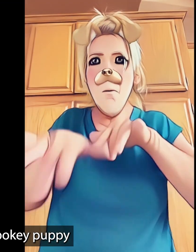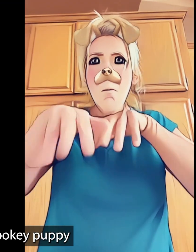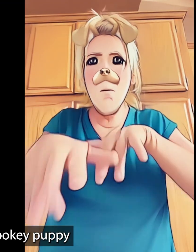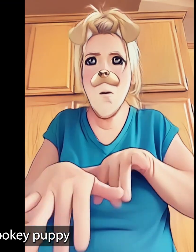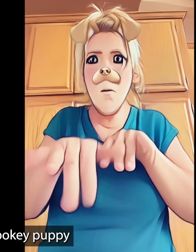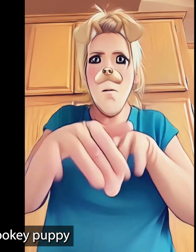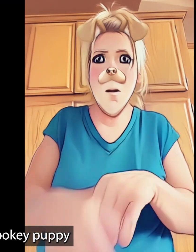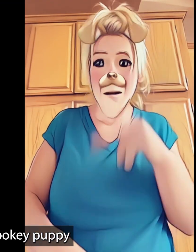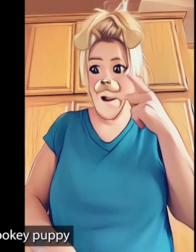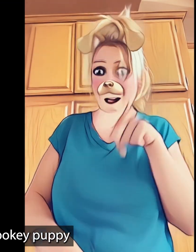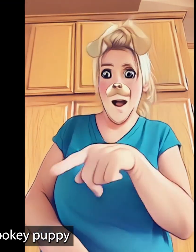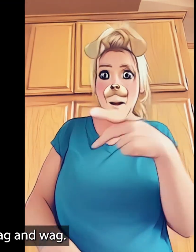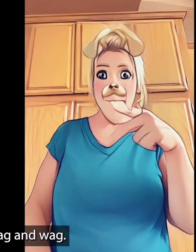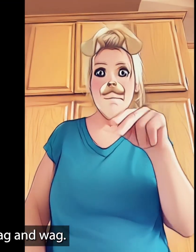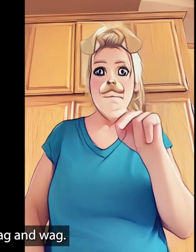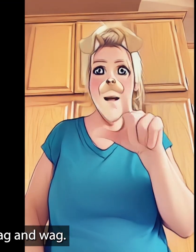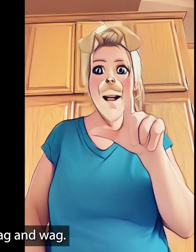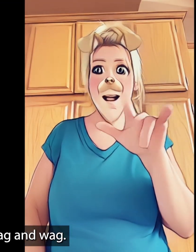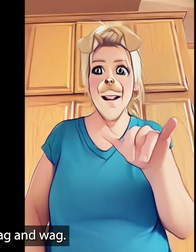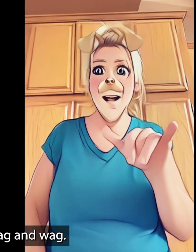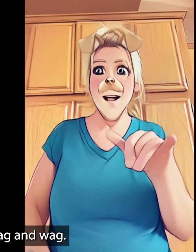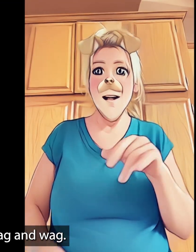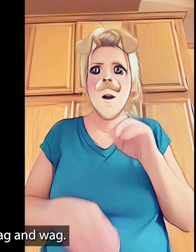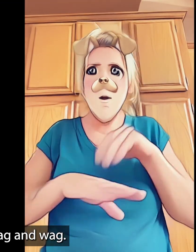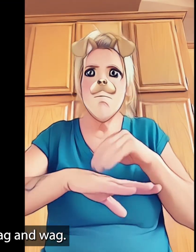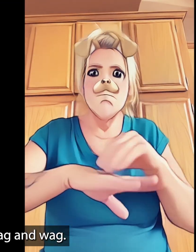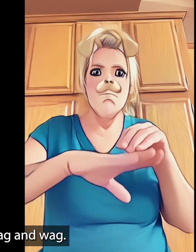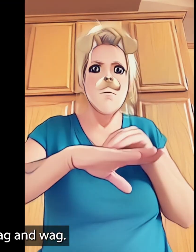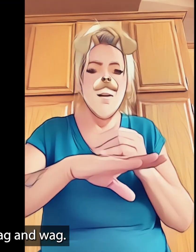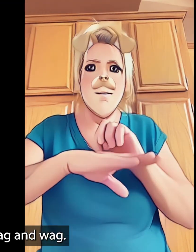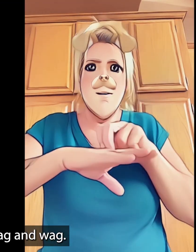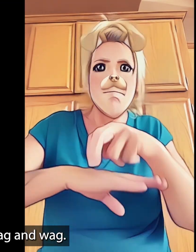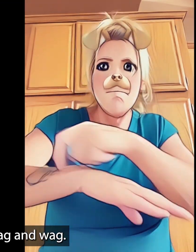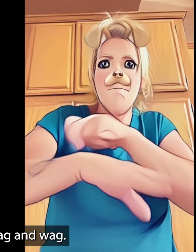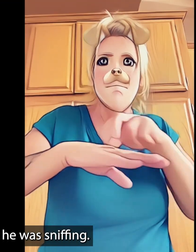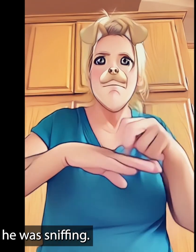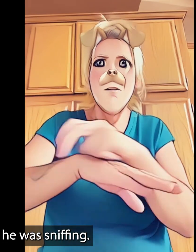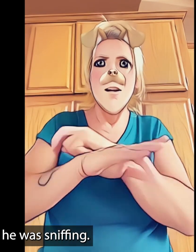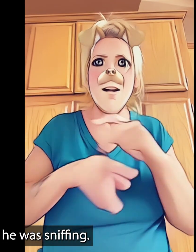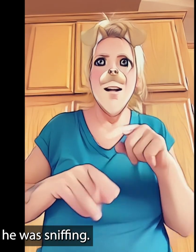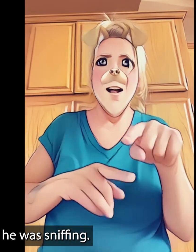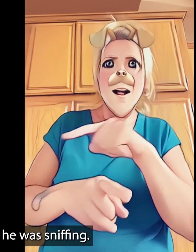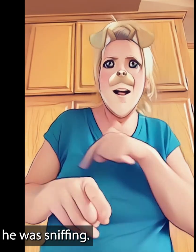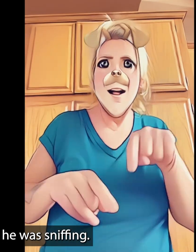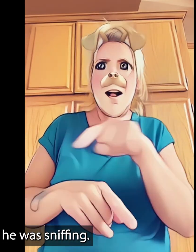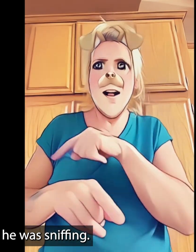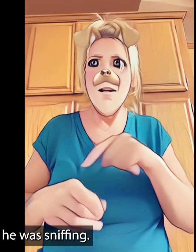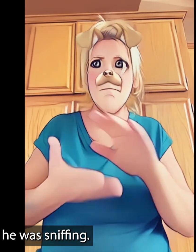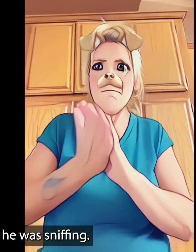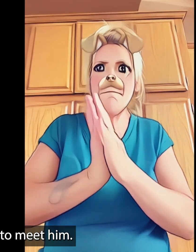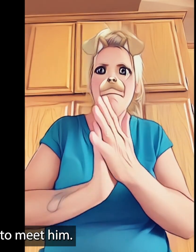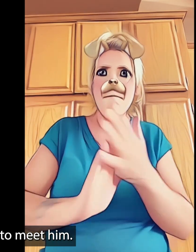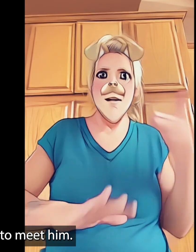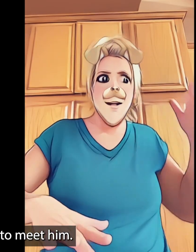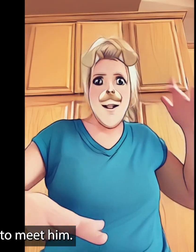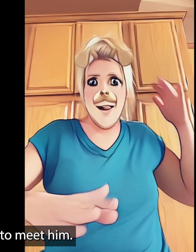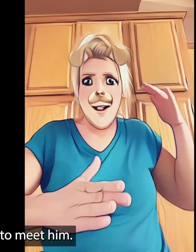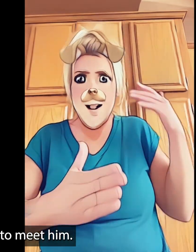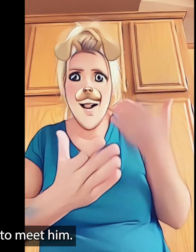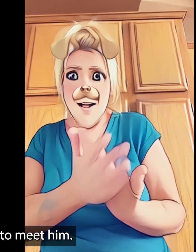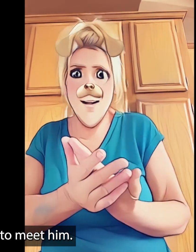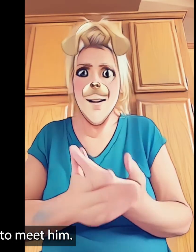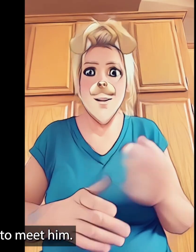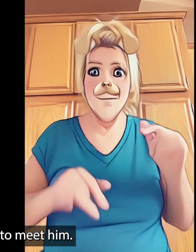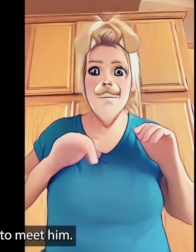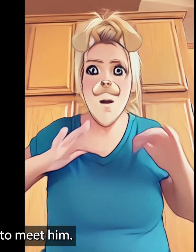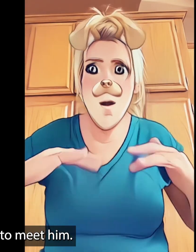They all watched the poky puppy circle and sniff and wag, and they wondered what he was sniffing. So they all went down